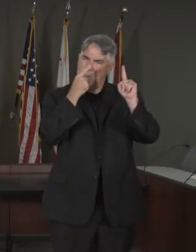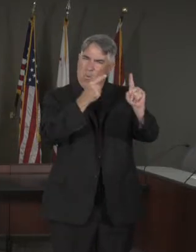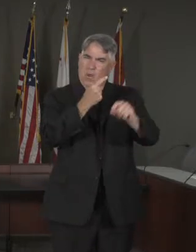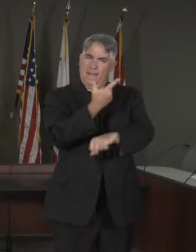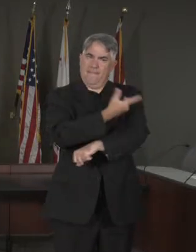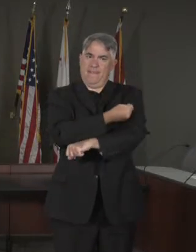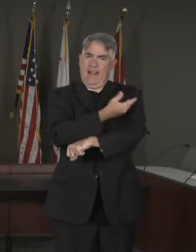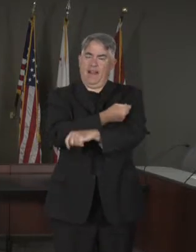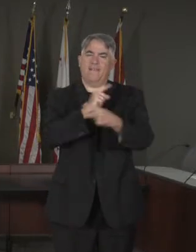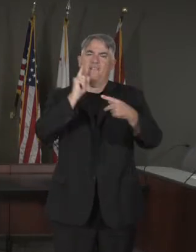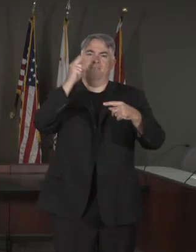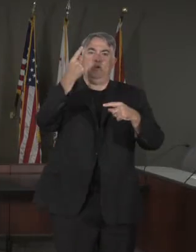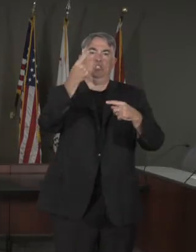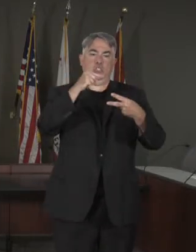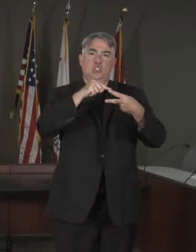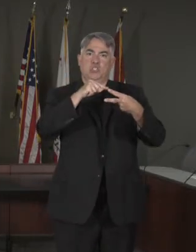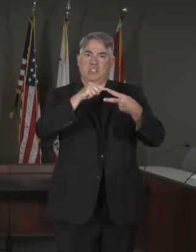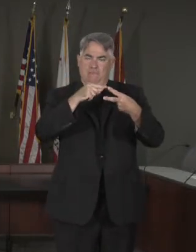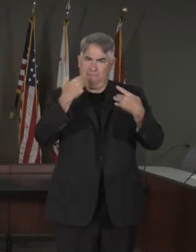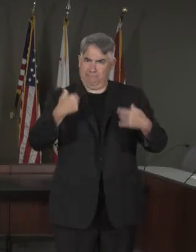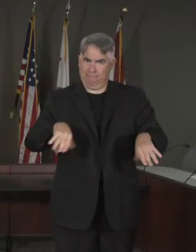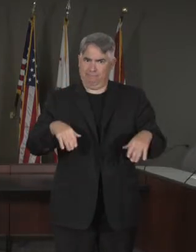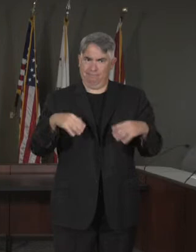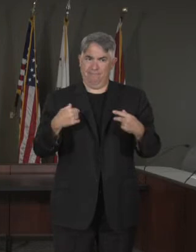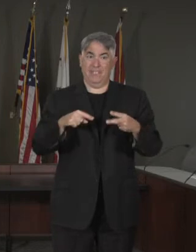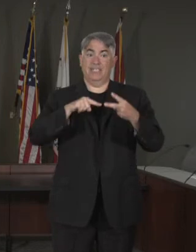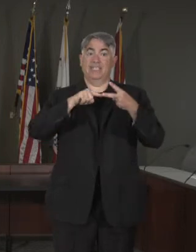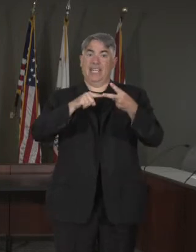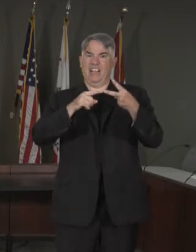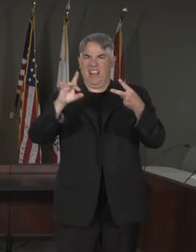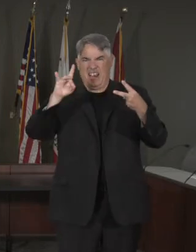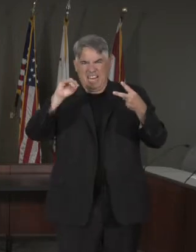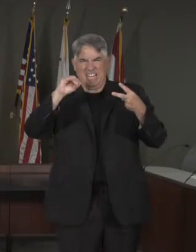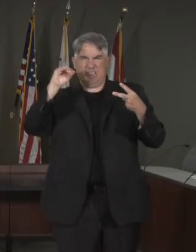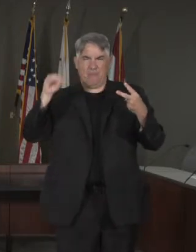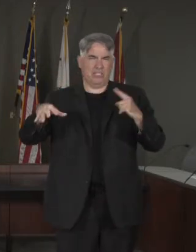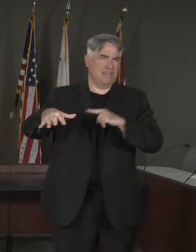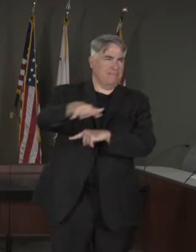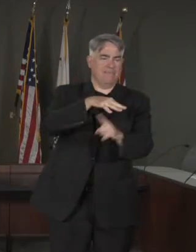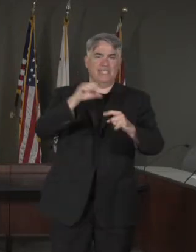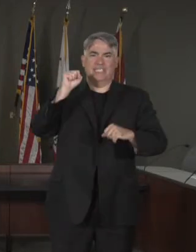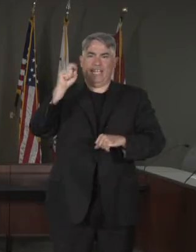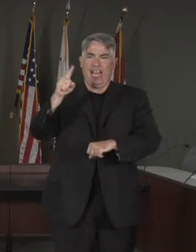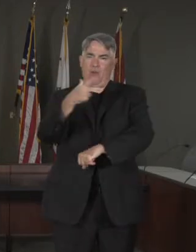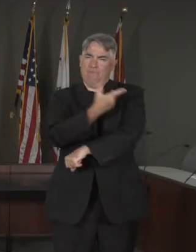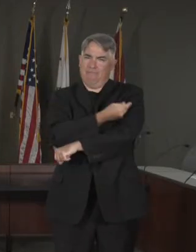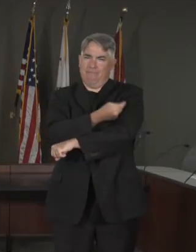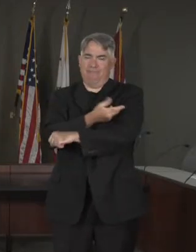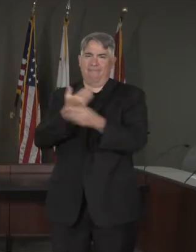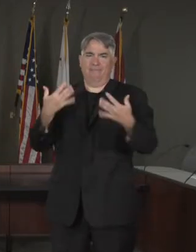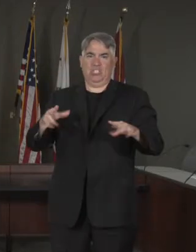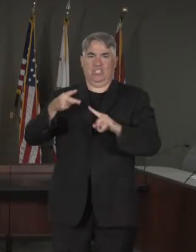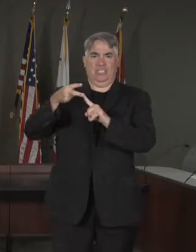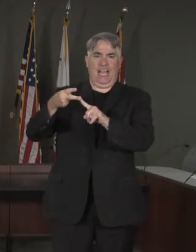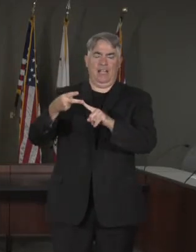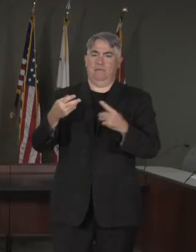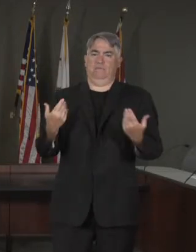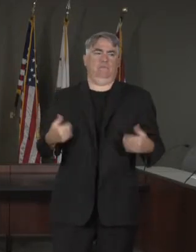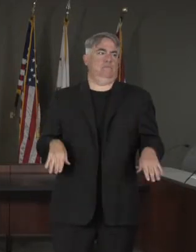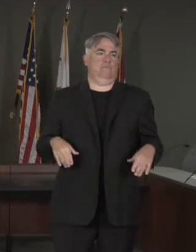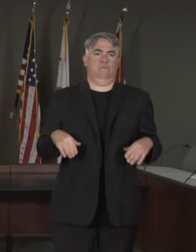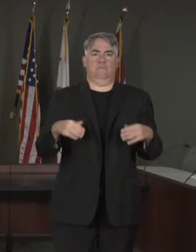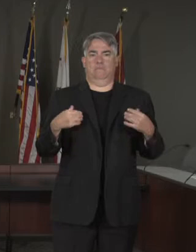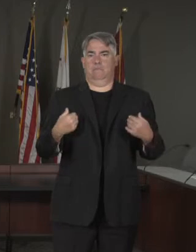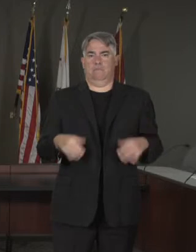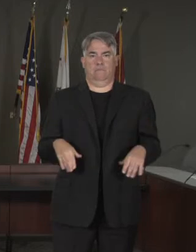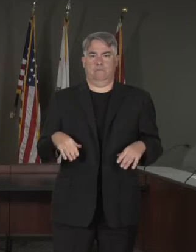are 80% of the way towards that goal on those fully vaccinated. And it really is incredible that as we stand here today, we're